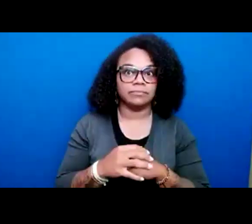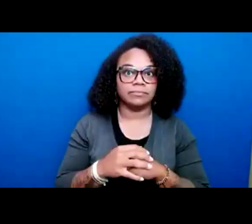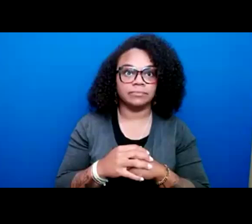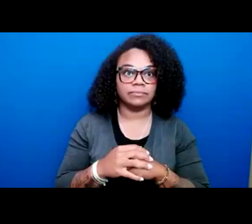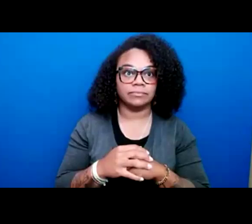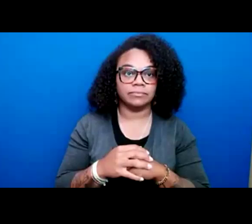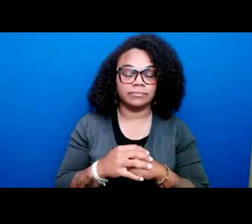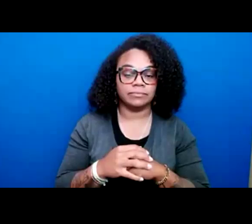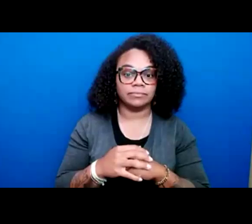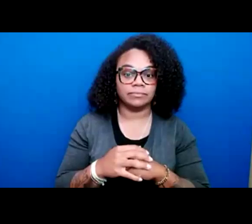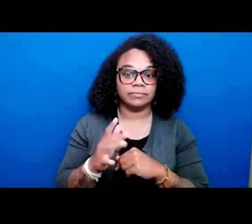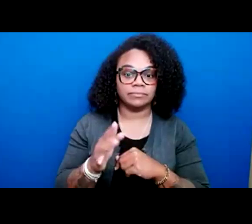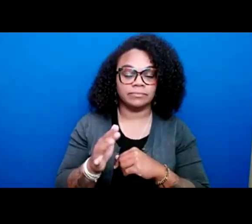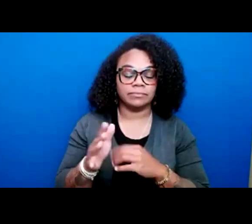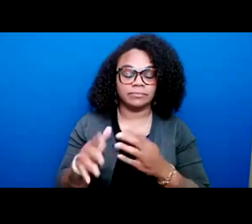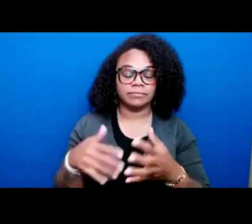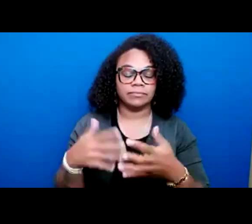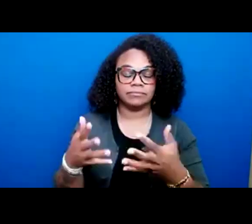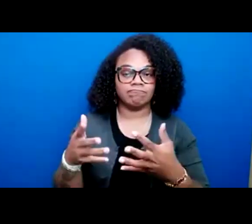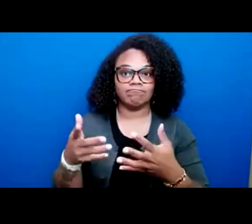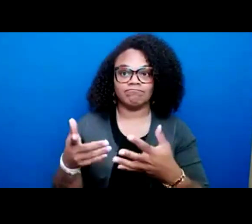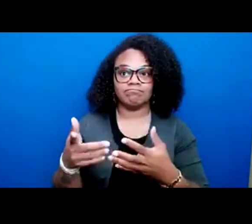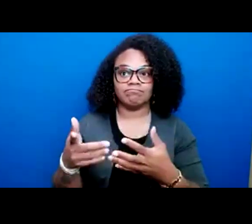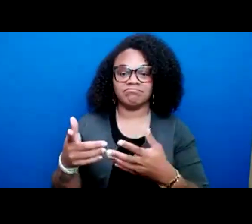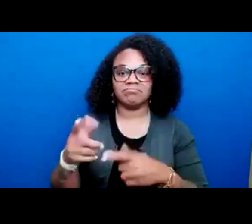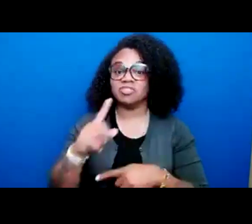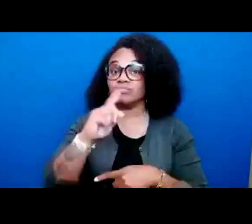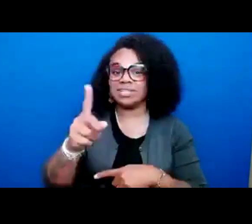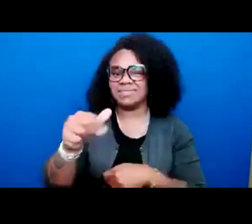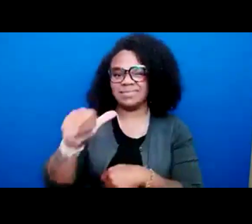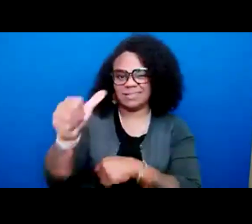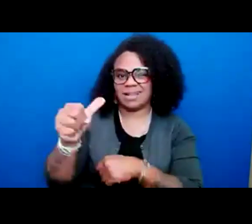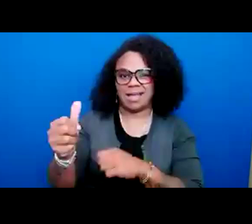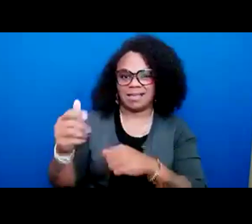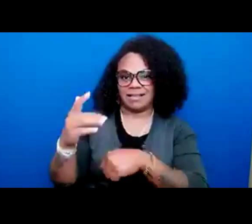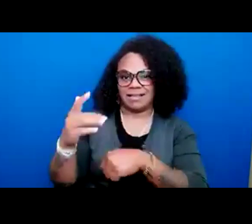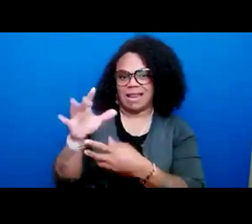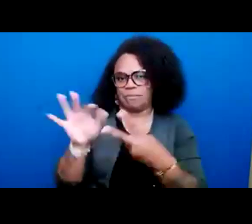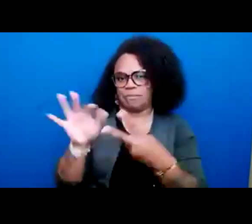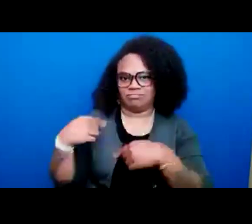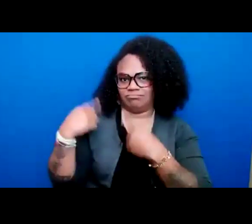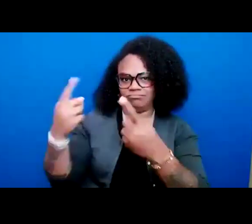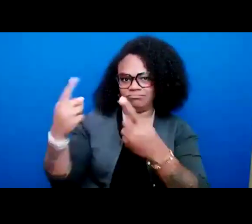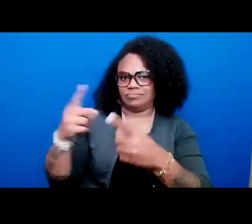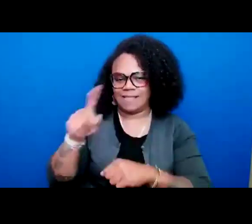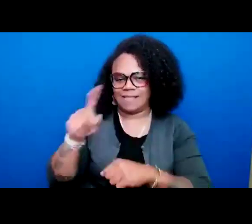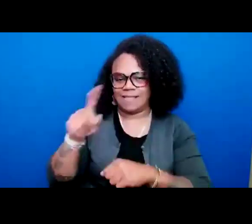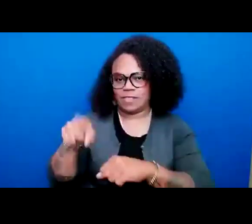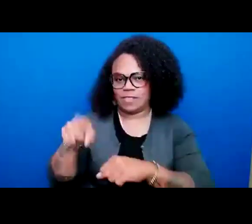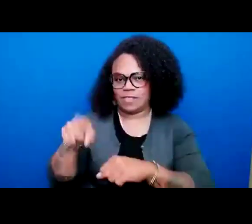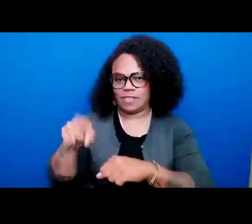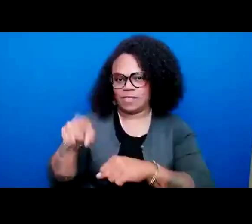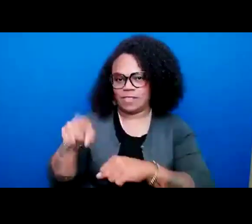it hasn't been around for very long. It's essentially just like a partnership, but with some